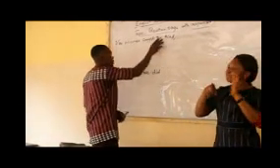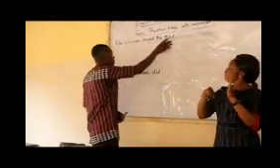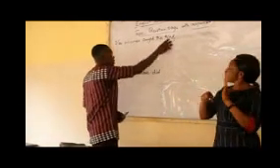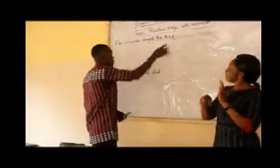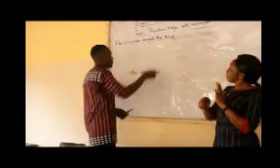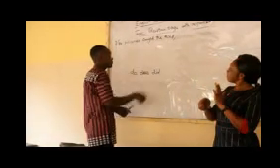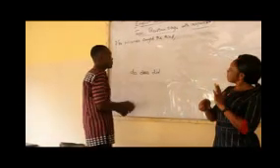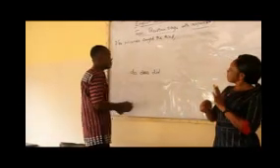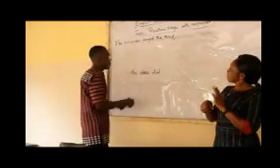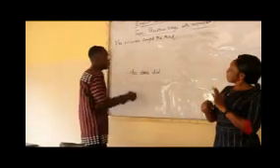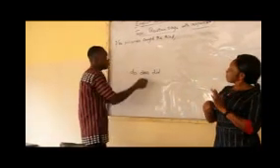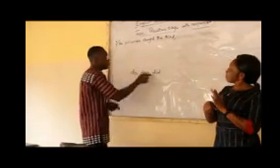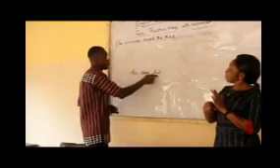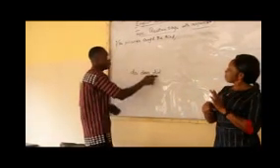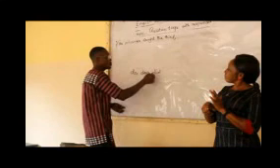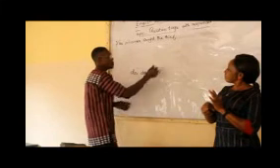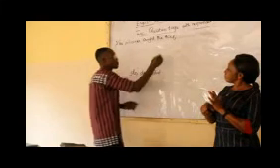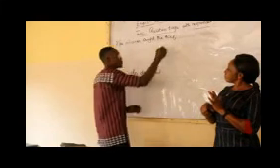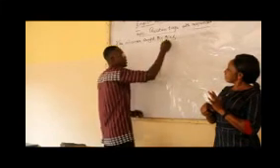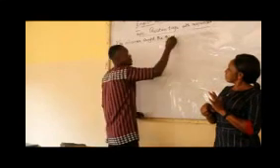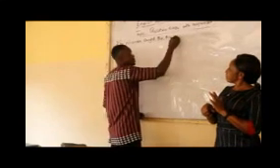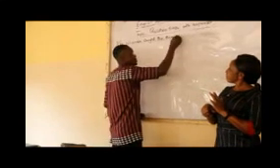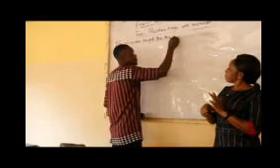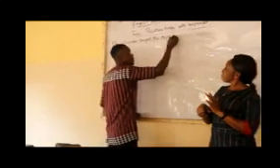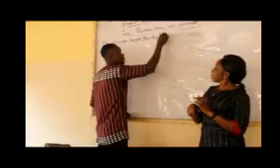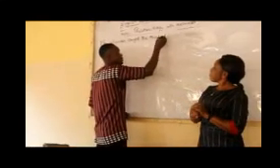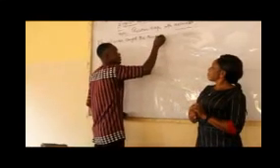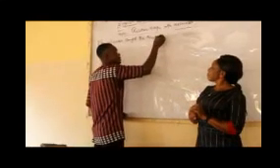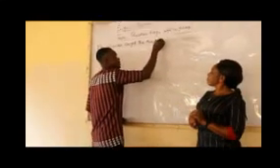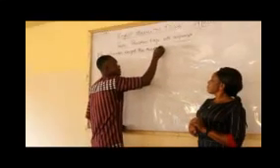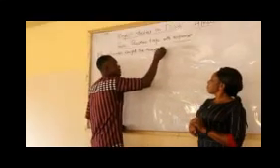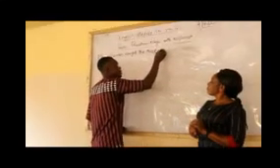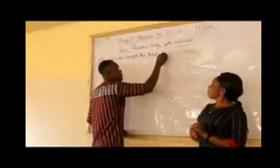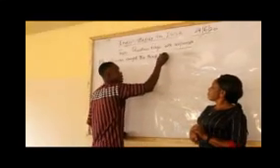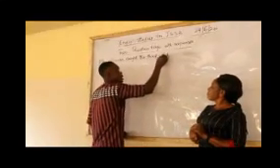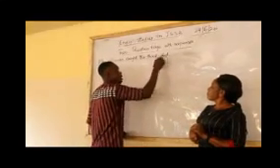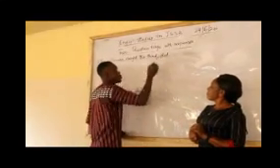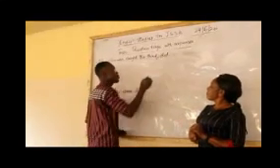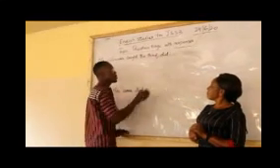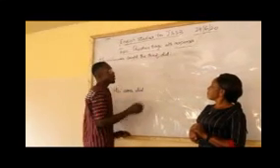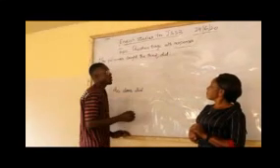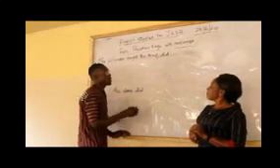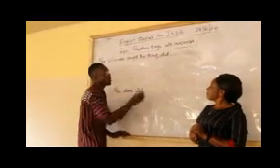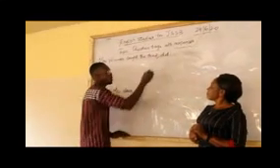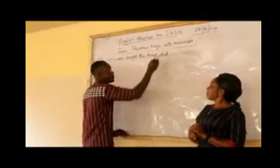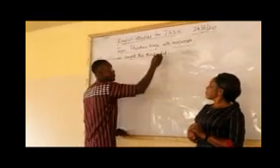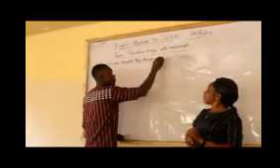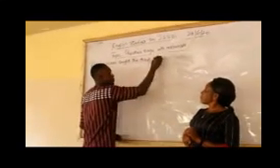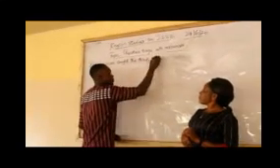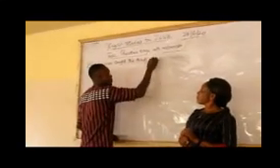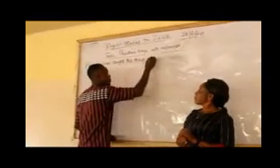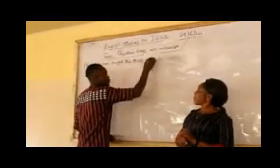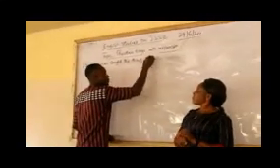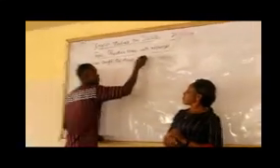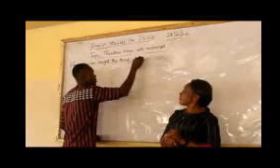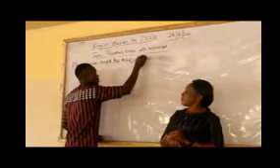caught the thief. We use this one and we put our negative,